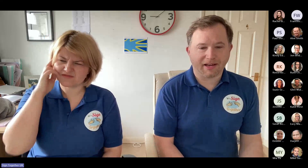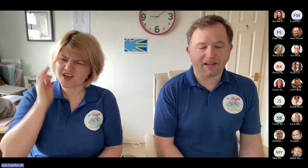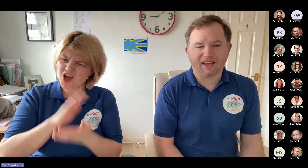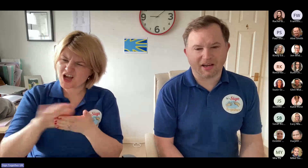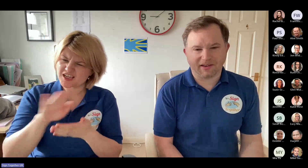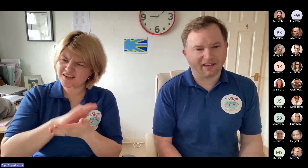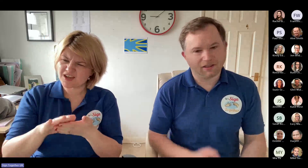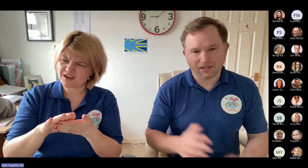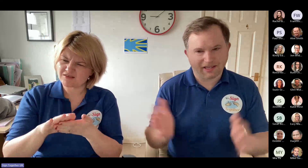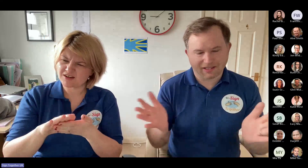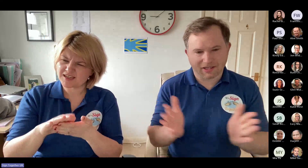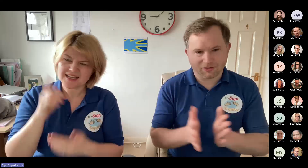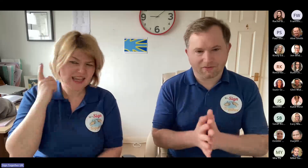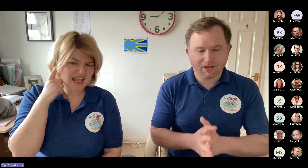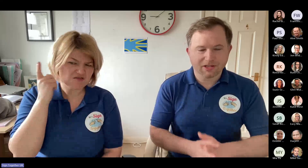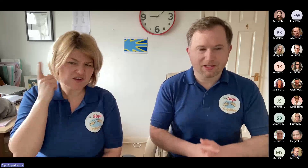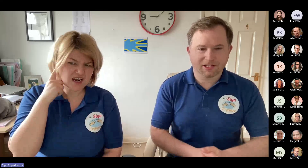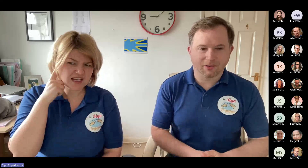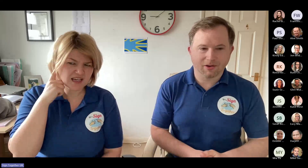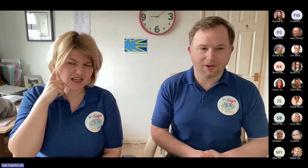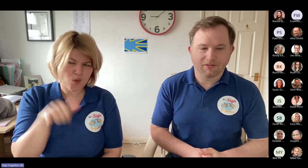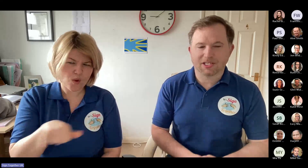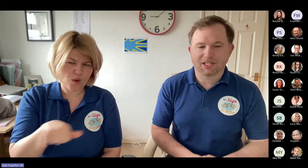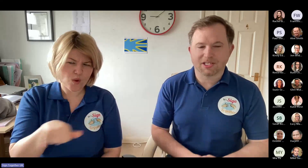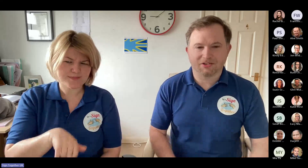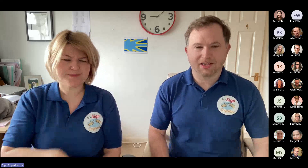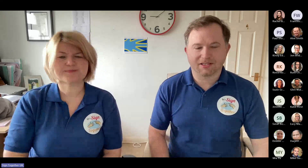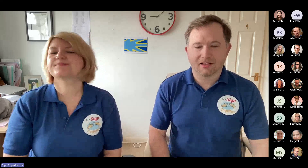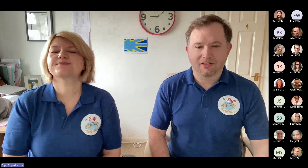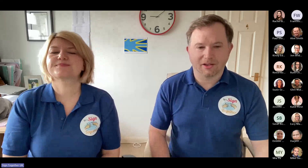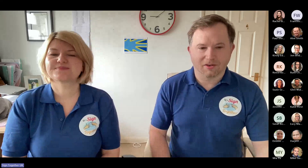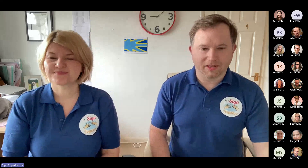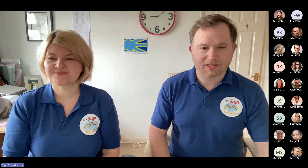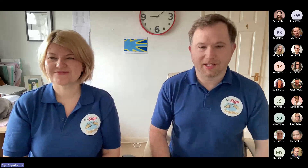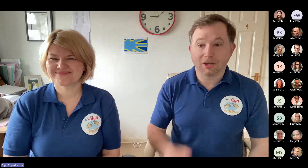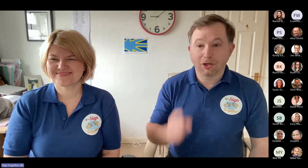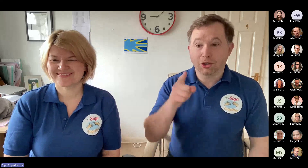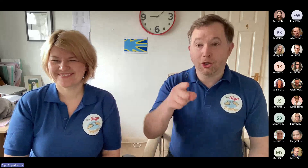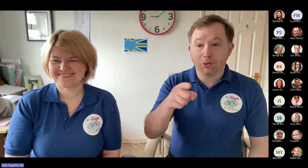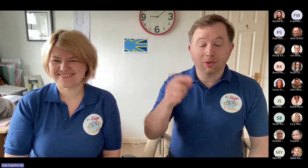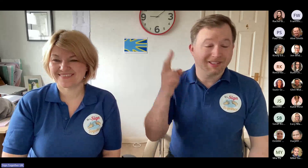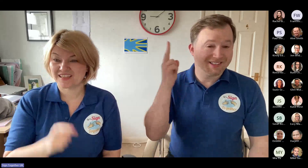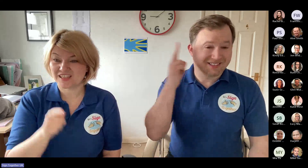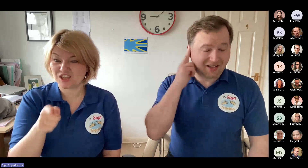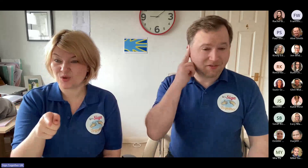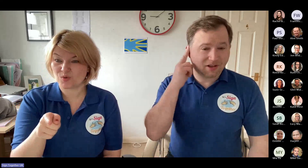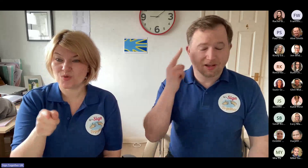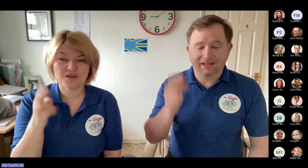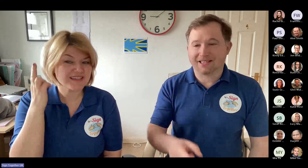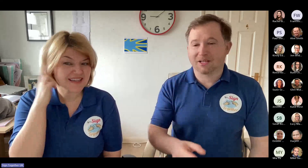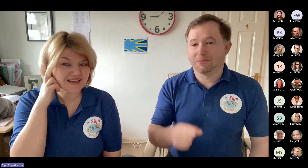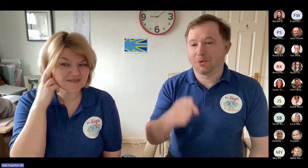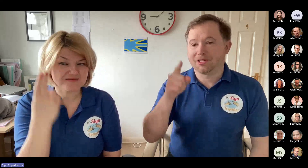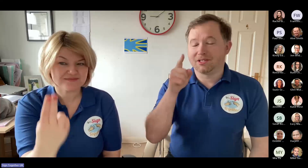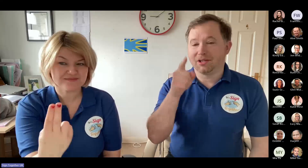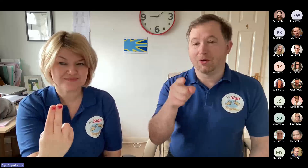hearing, etc. So first of all, let's address the obvious thing. You, deaf. Yes, I'm pointing to you